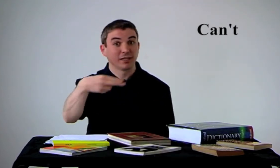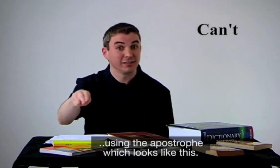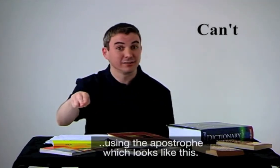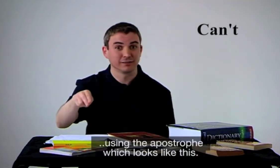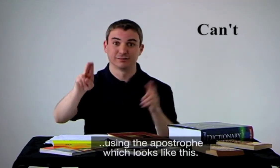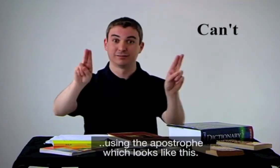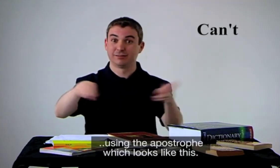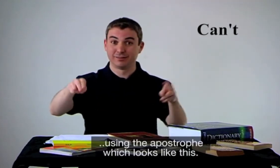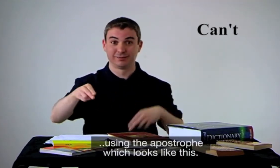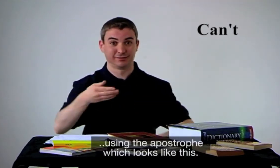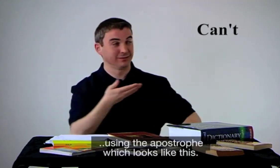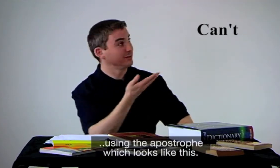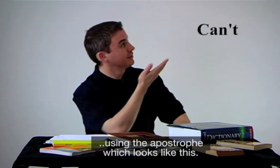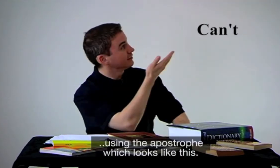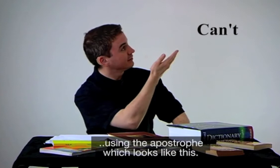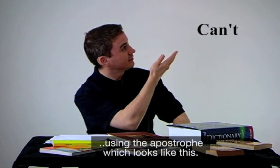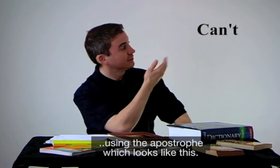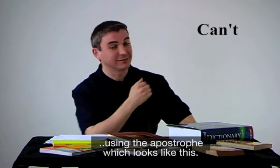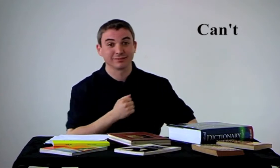Using the apostrophe, which looks like this.